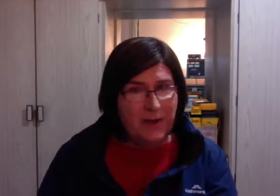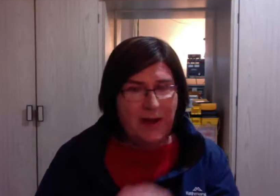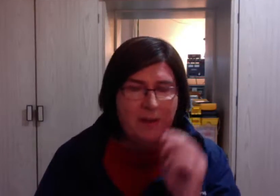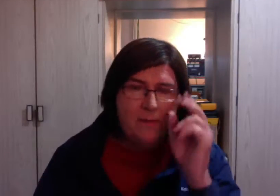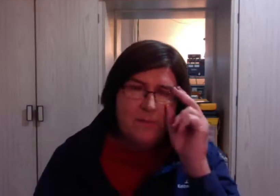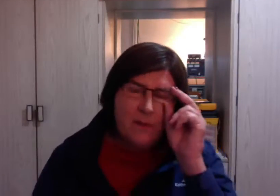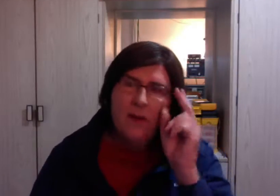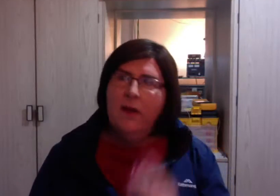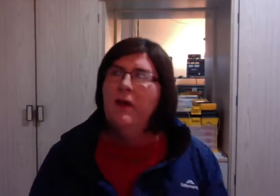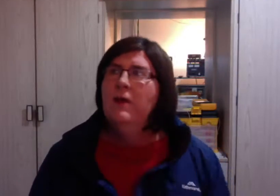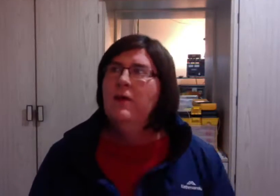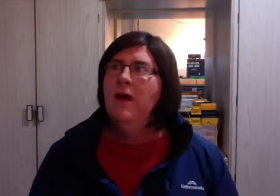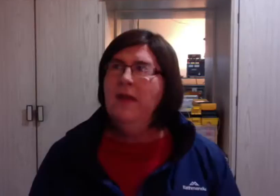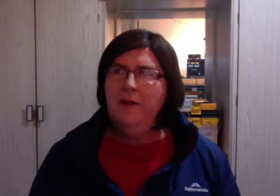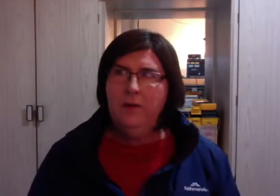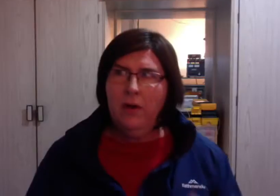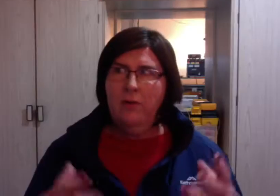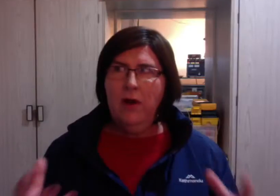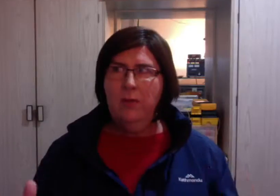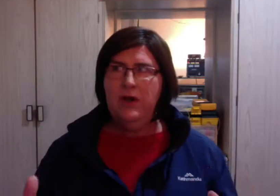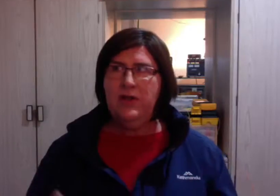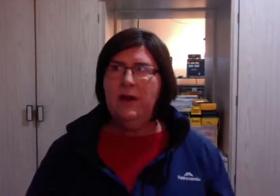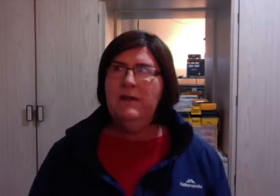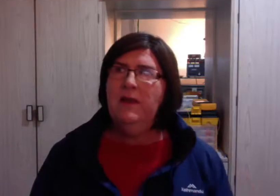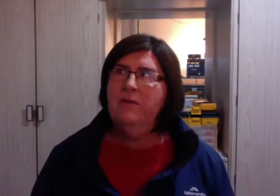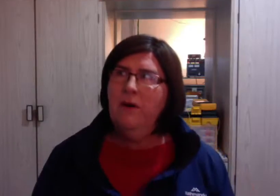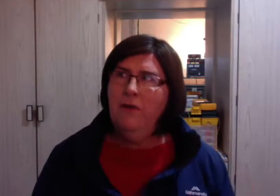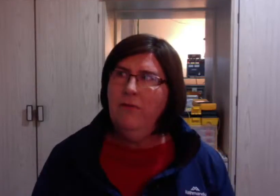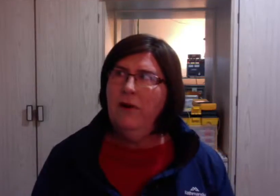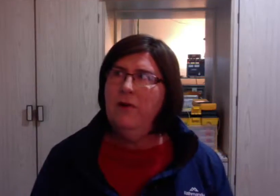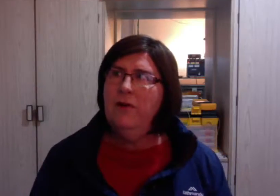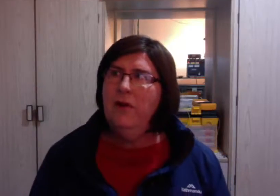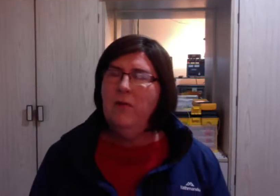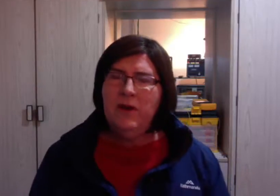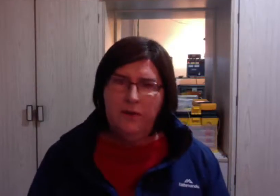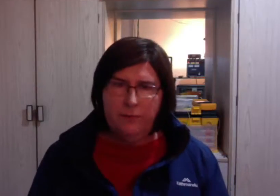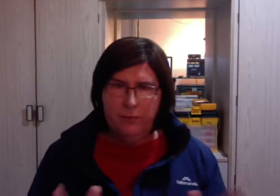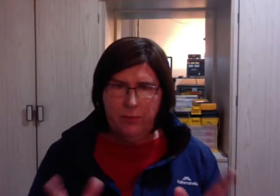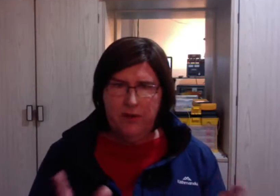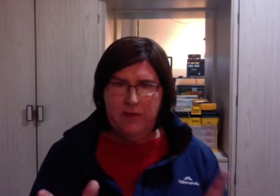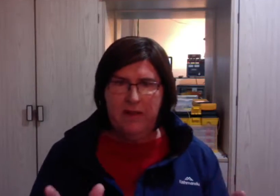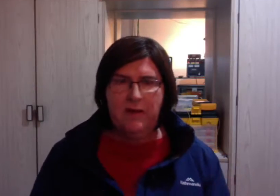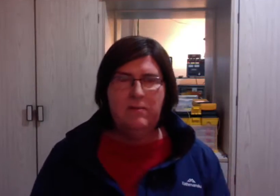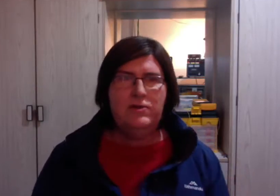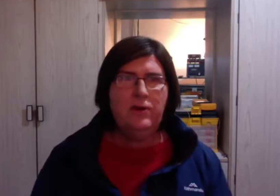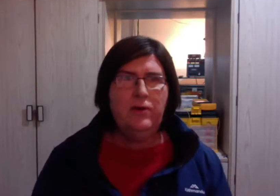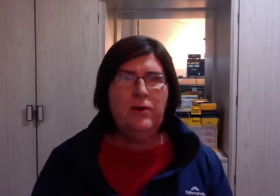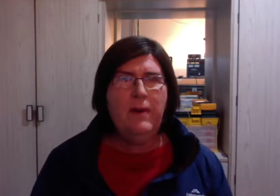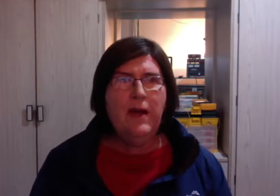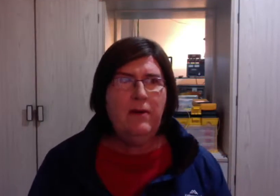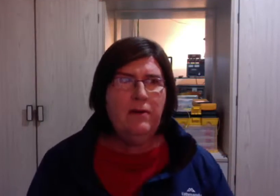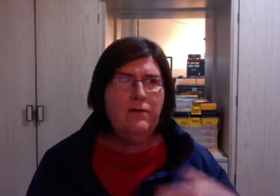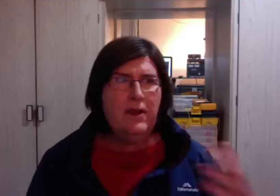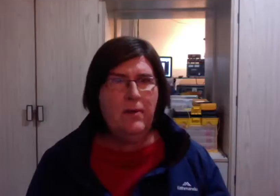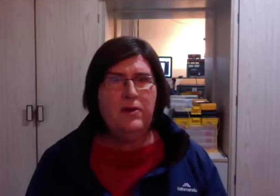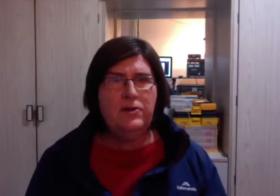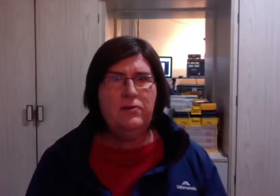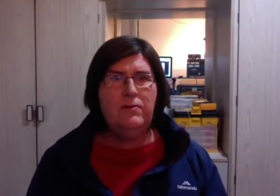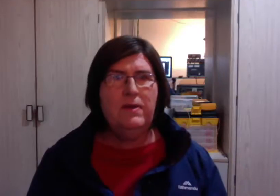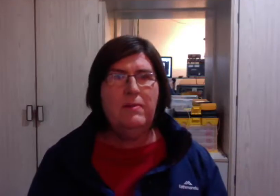tire. And that's your on-road pressure. And then for off-road, we use a footprint method, which I'll talk about if you come on a tour with me. But if